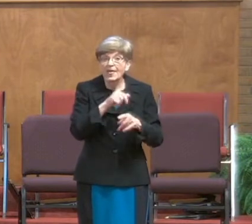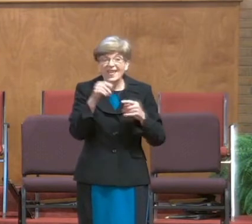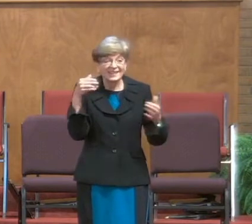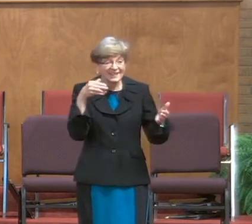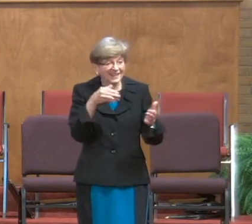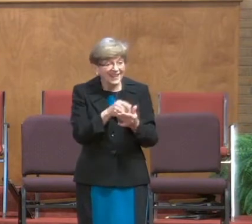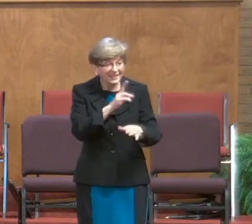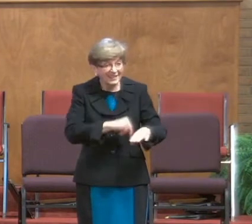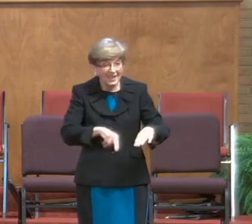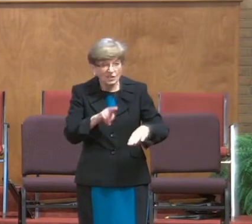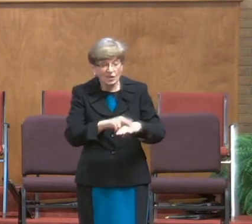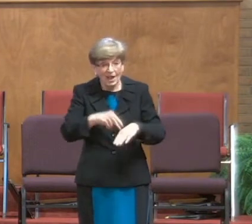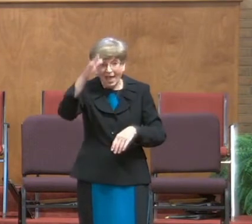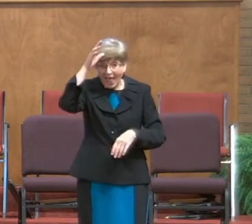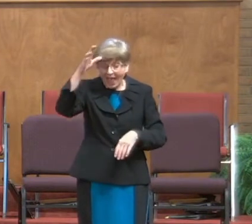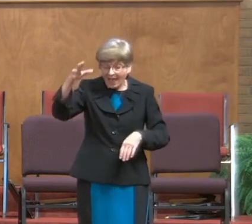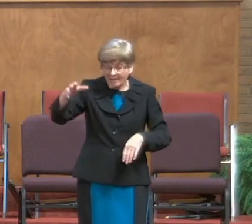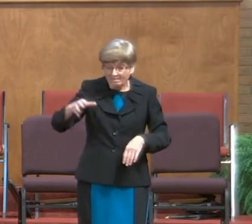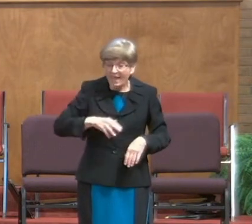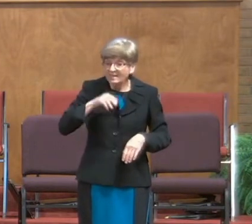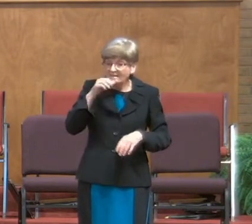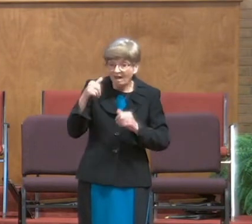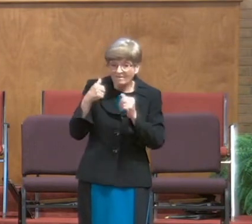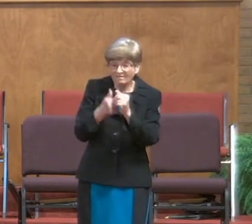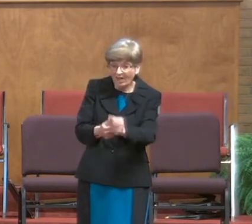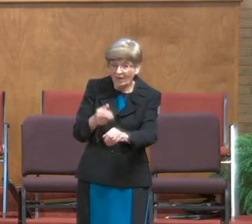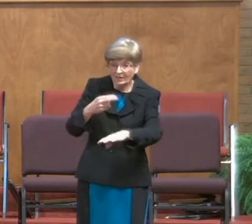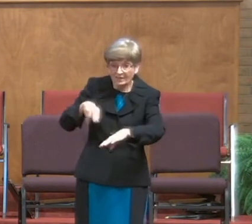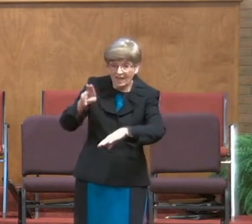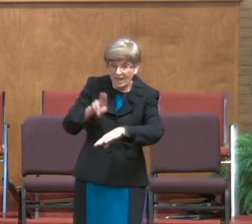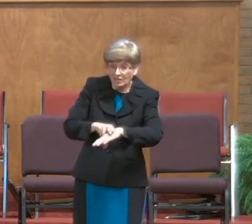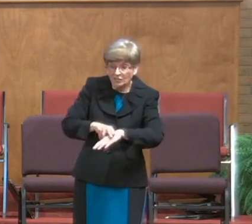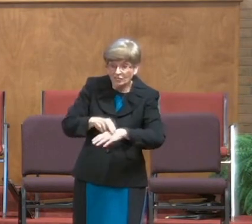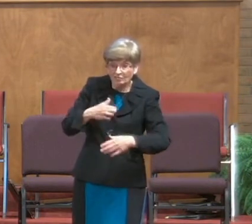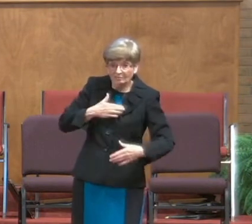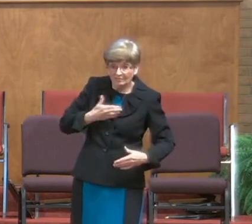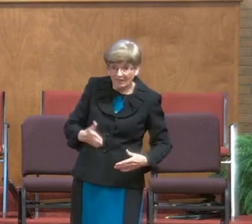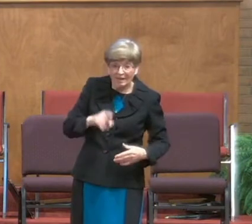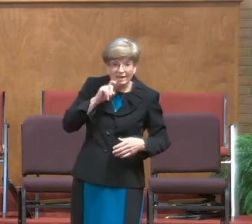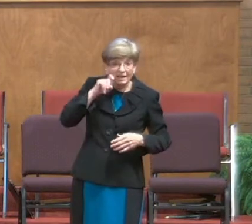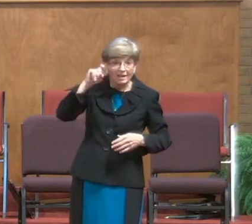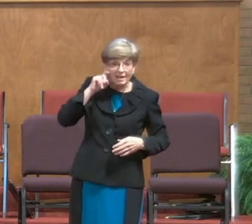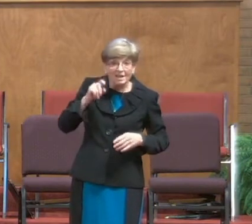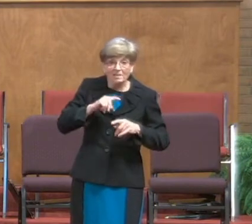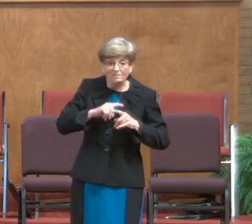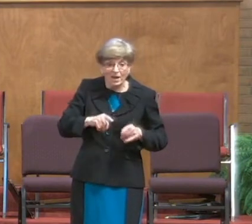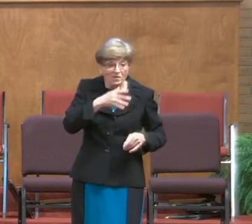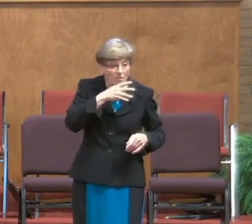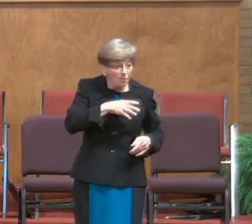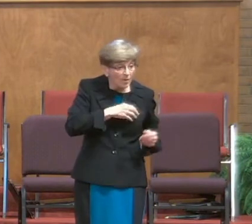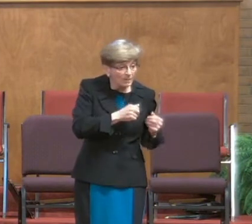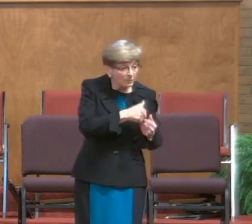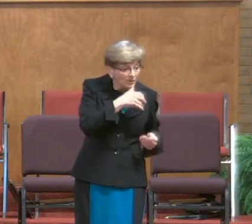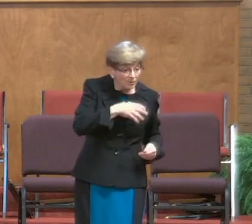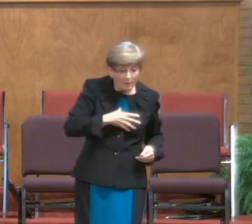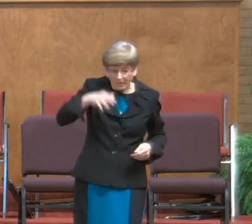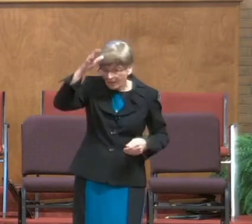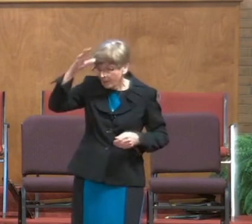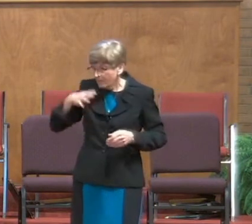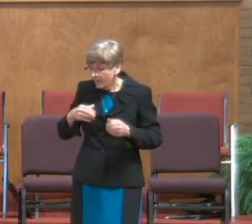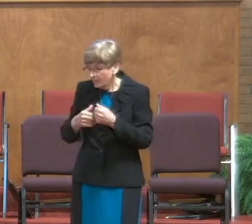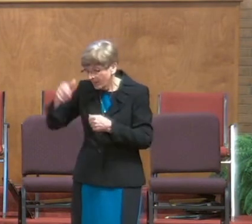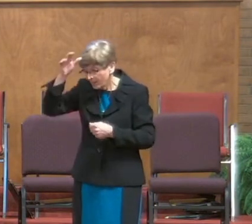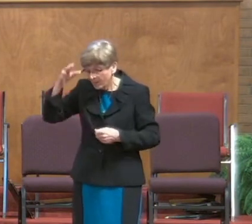And the men likewise gave up natural relations with women and were consumed with passion for one another. Men committing shameless acts with